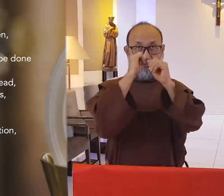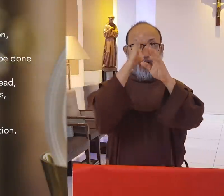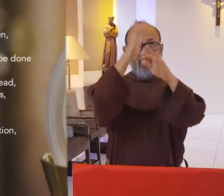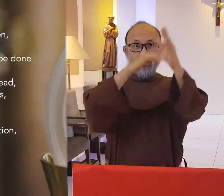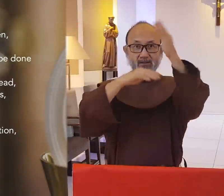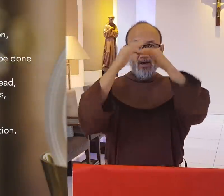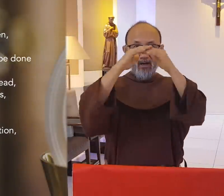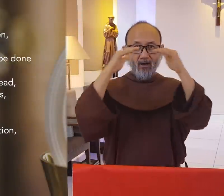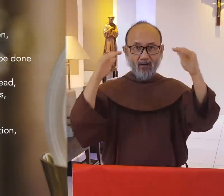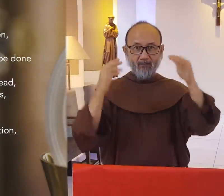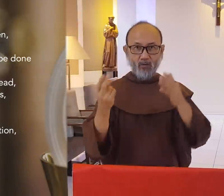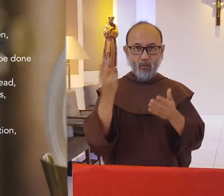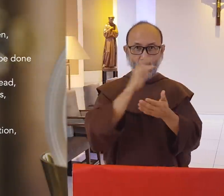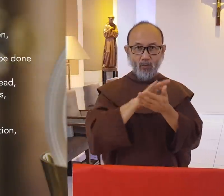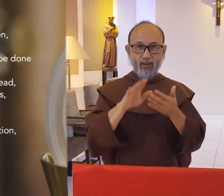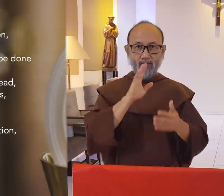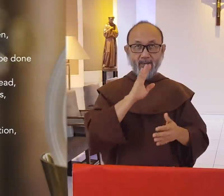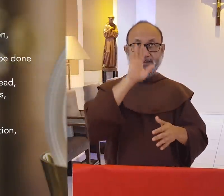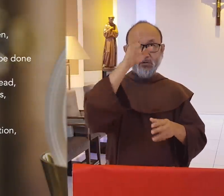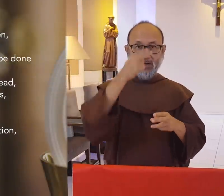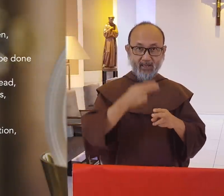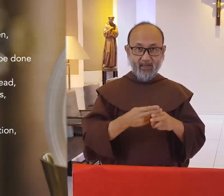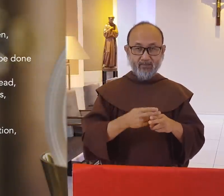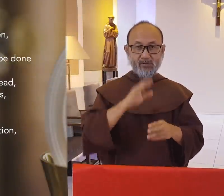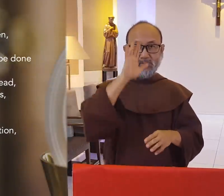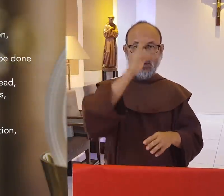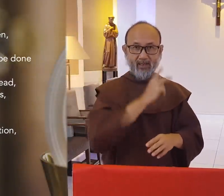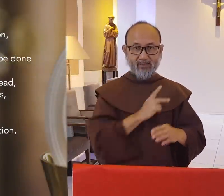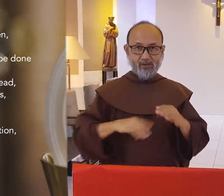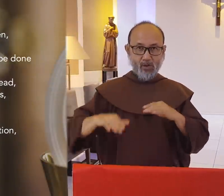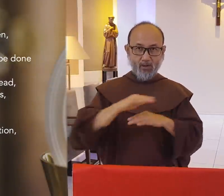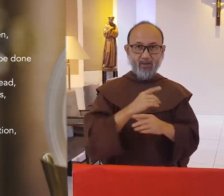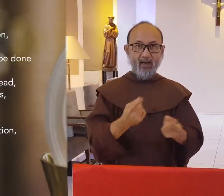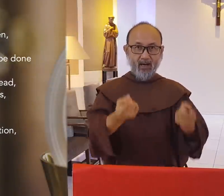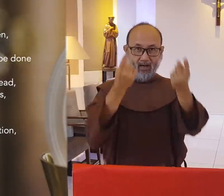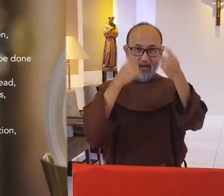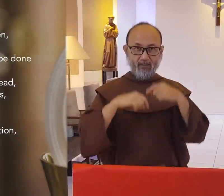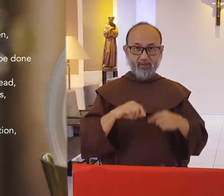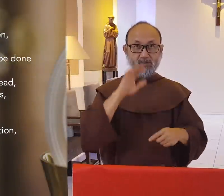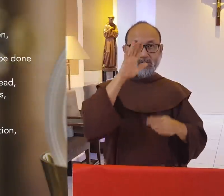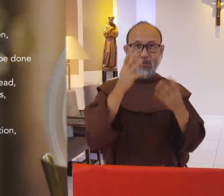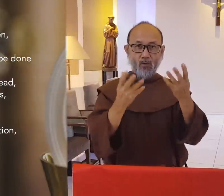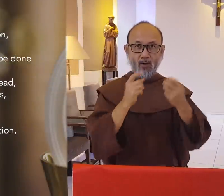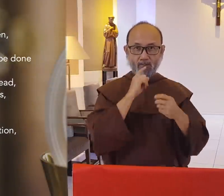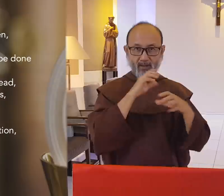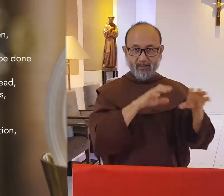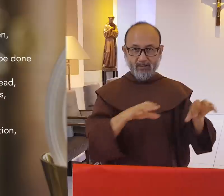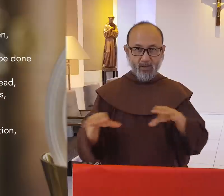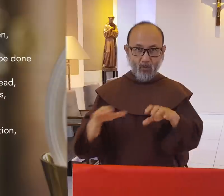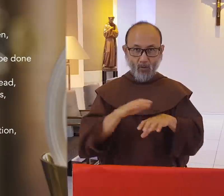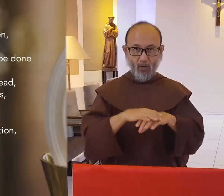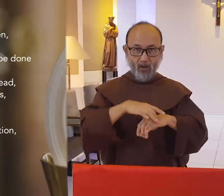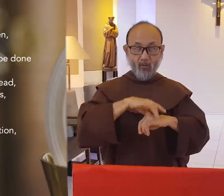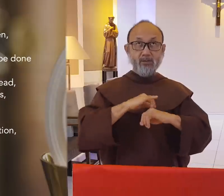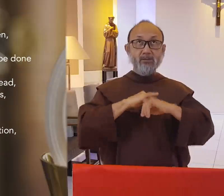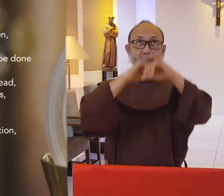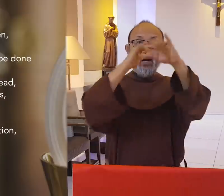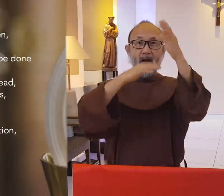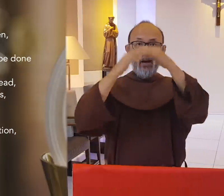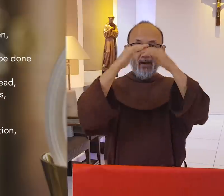Father, who art in heaven, hallowed be thy name. Thy kingdom come, thy will be done on earth as it is